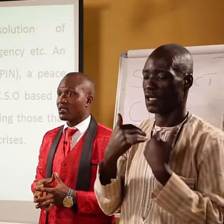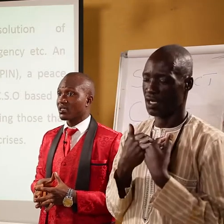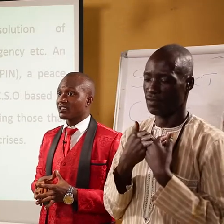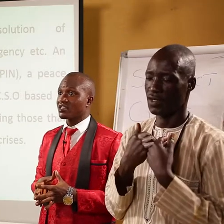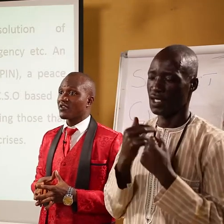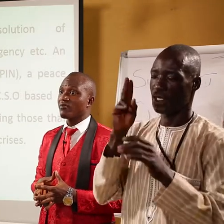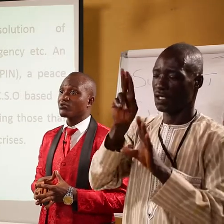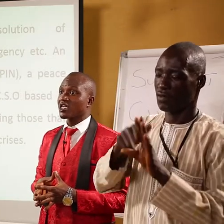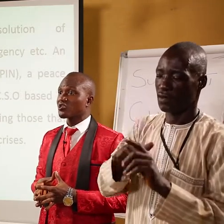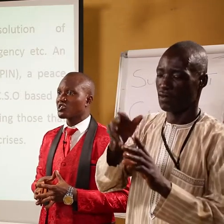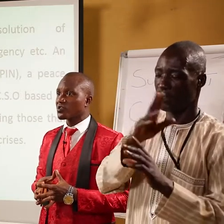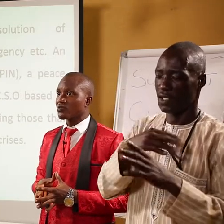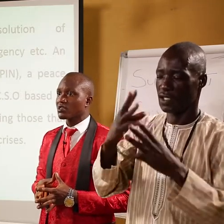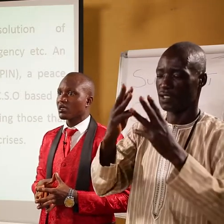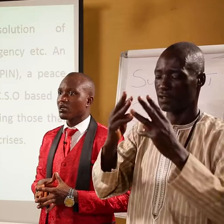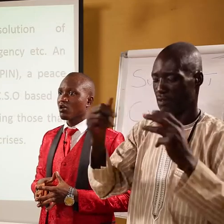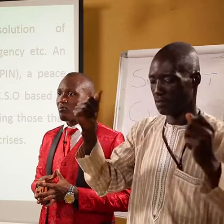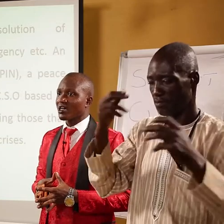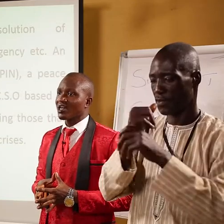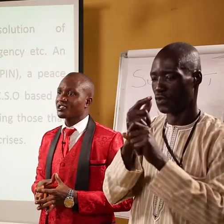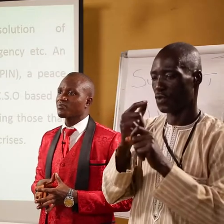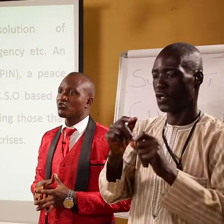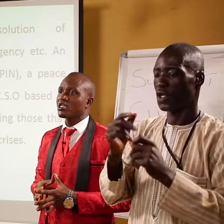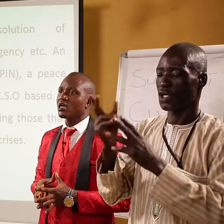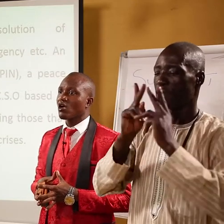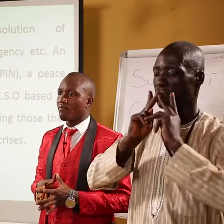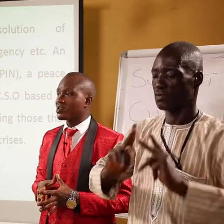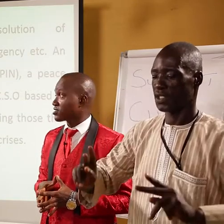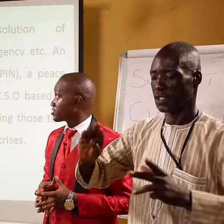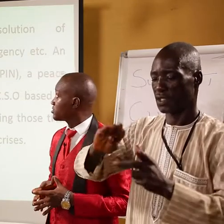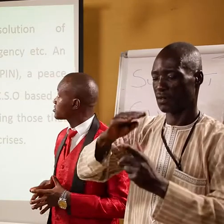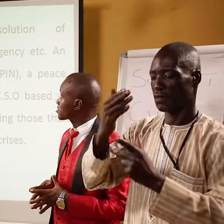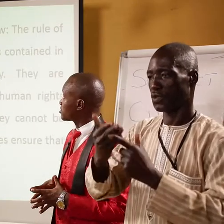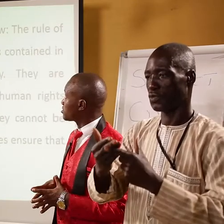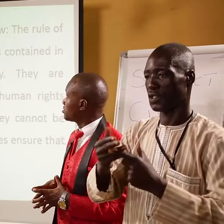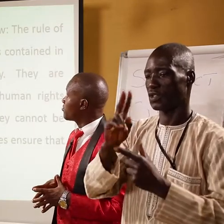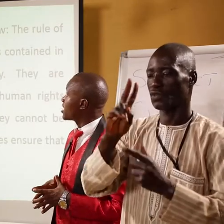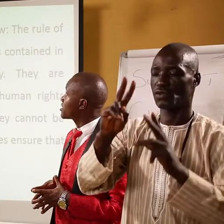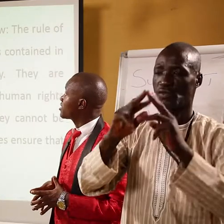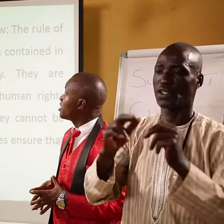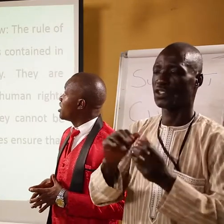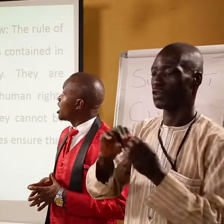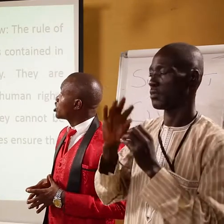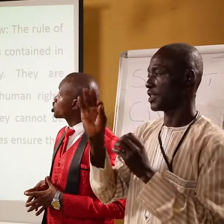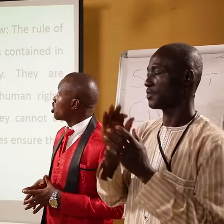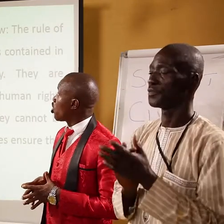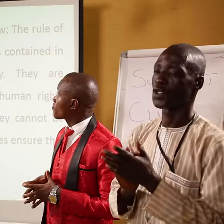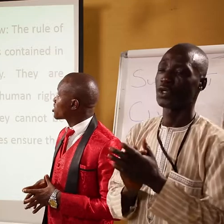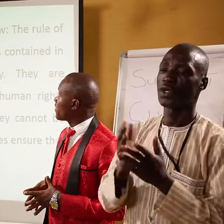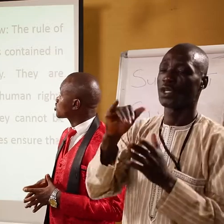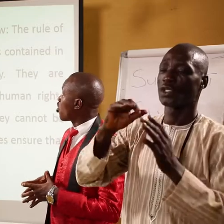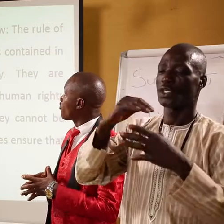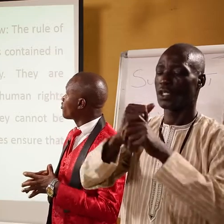intervene. That is, they've been able to settle disputes, communal clashes between communities. Number 9,